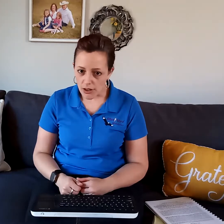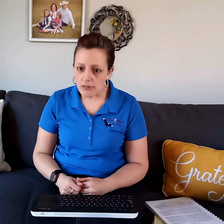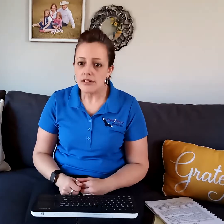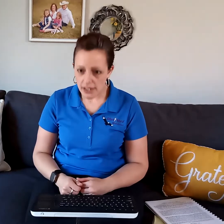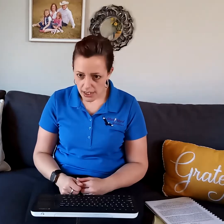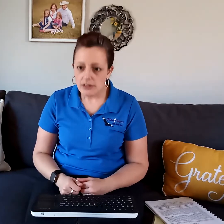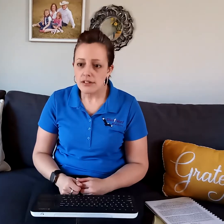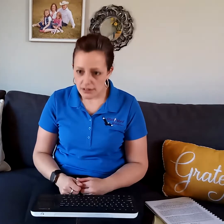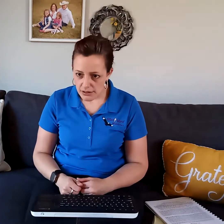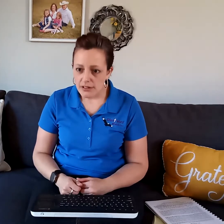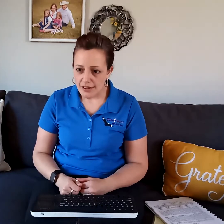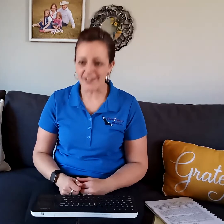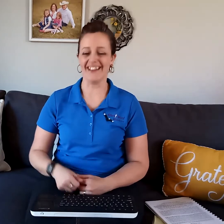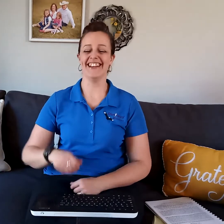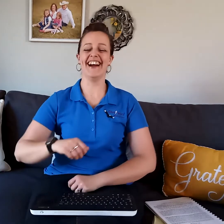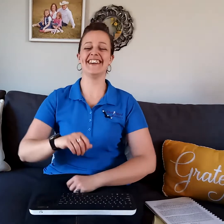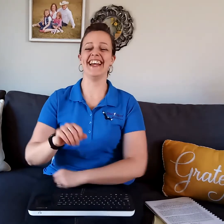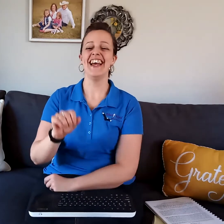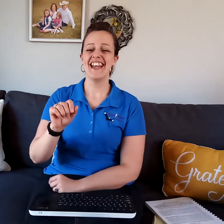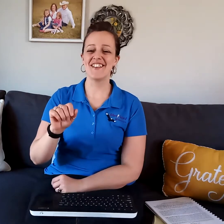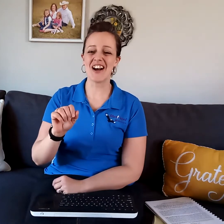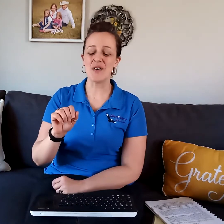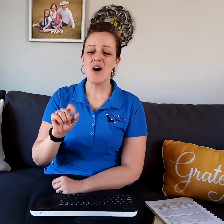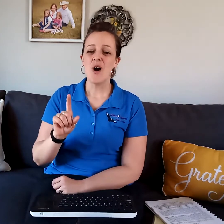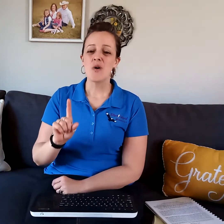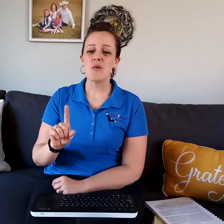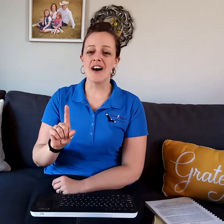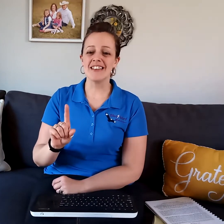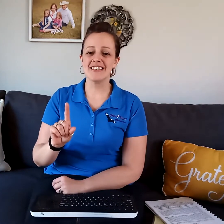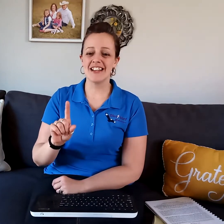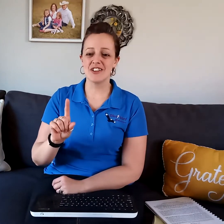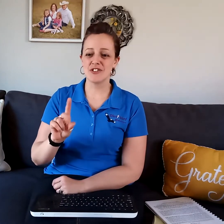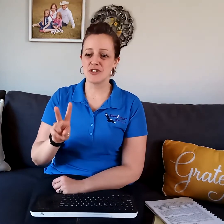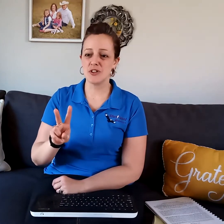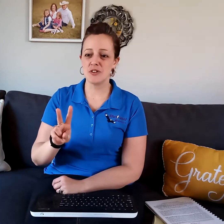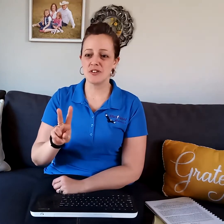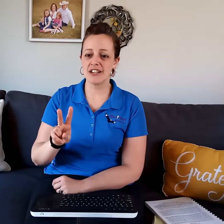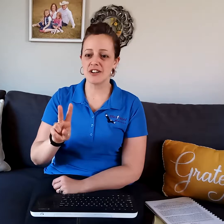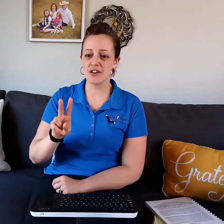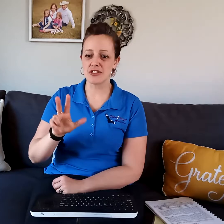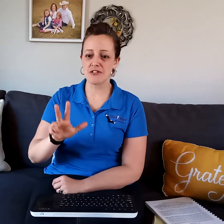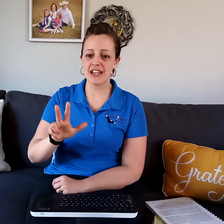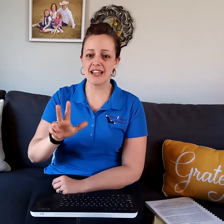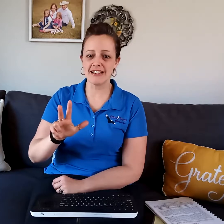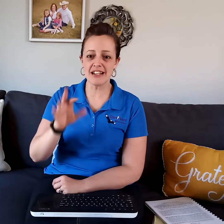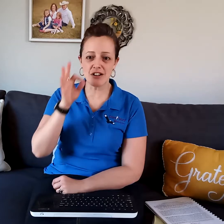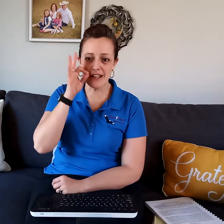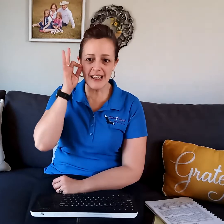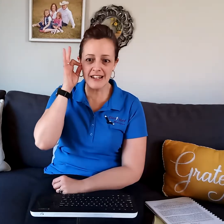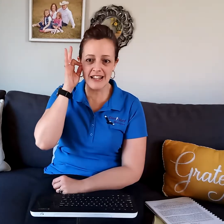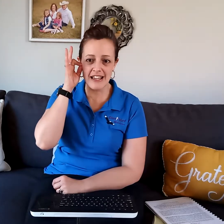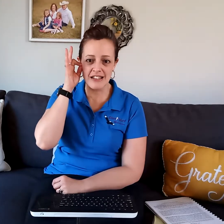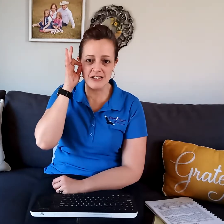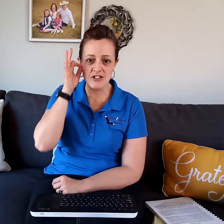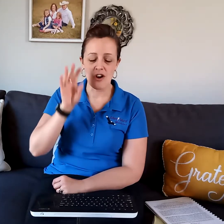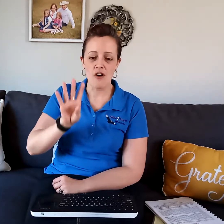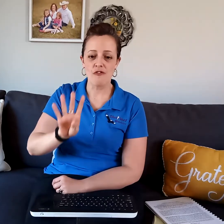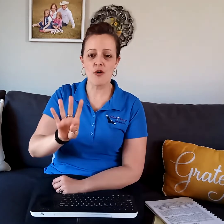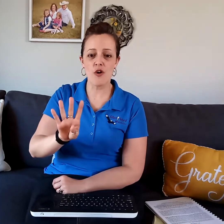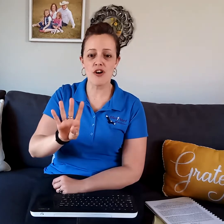No? Yes? Okay, all right, here we go. 1 little, 2 little, 3 little Indians, 4